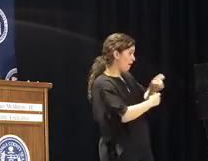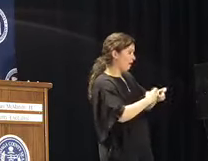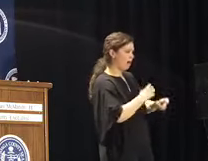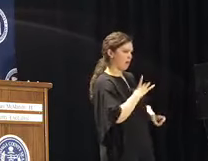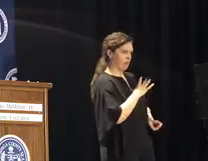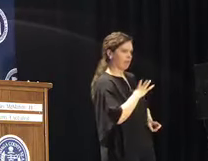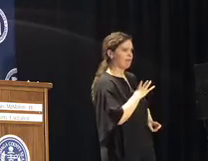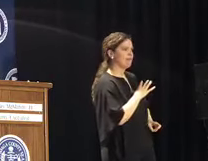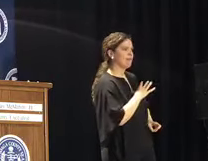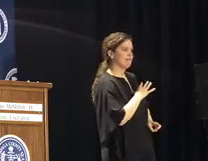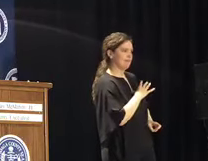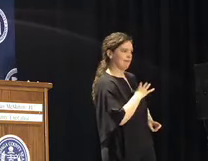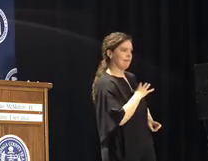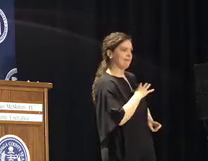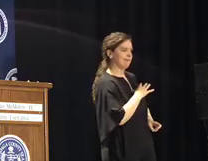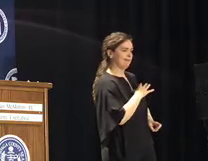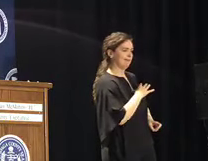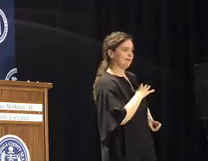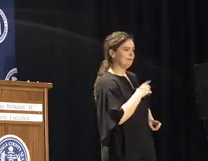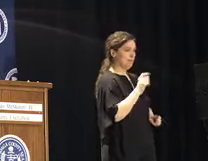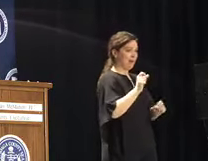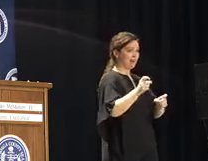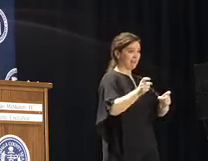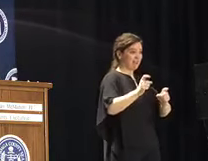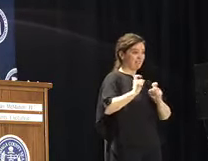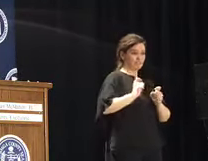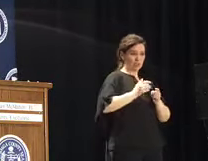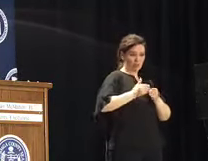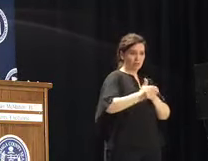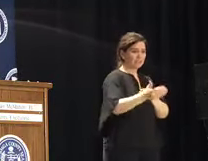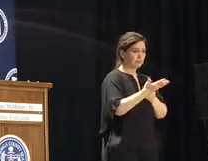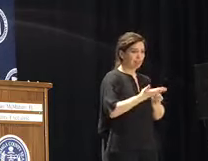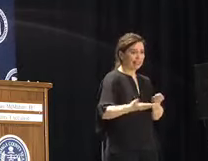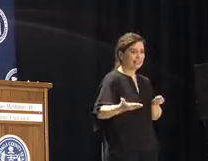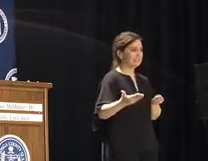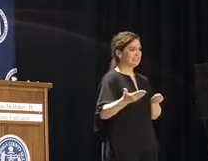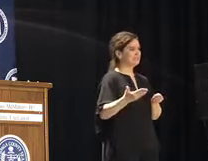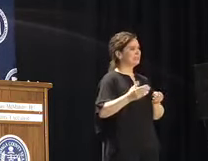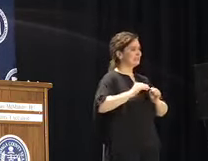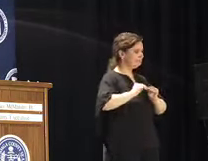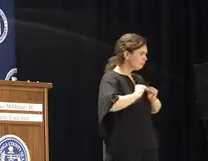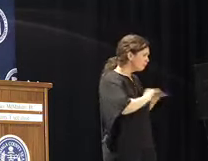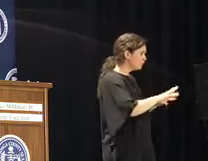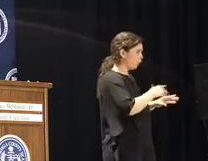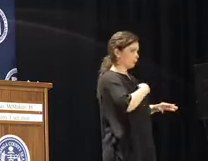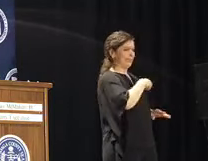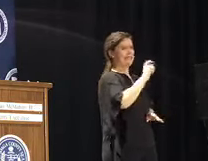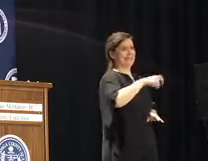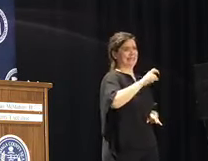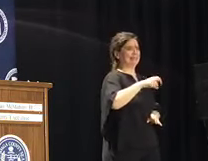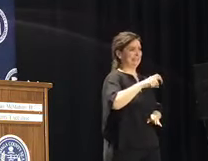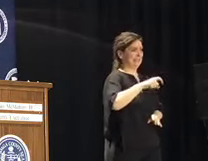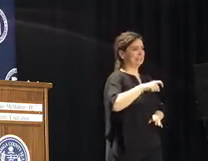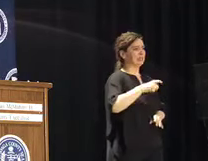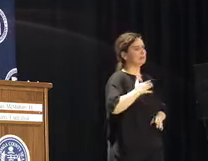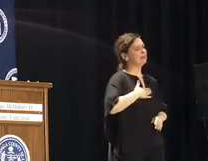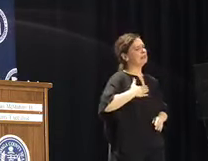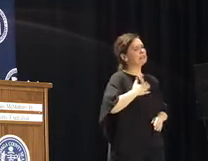some resources that you want to give to us so we can distribute them to nursing homes and to hospitals. We thank you for